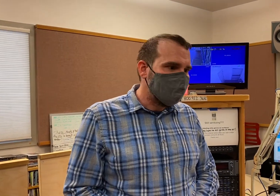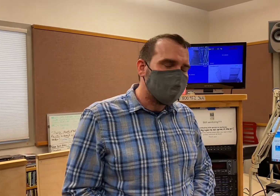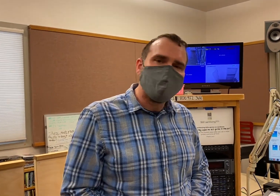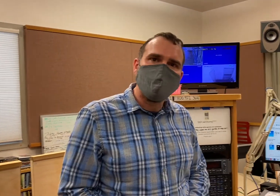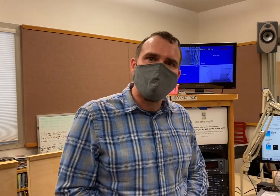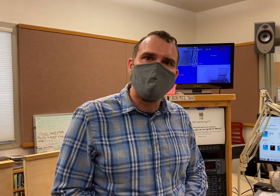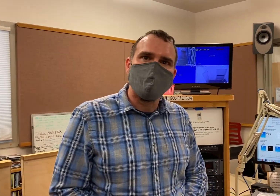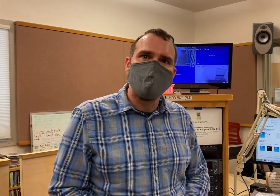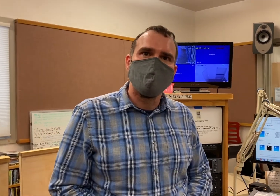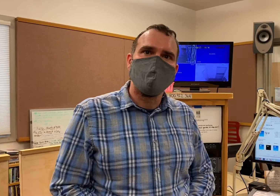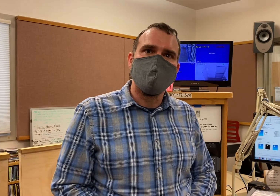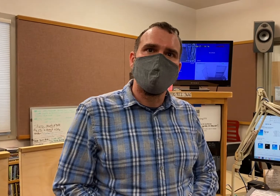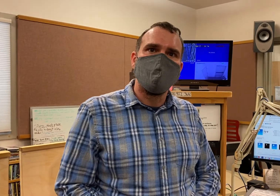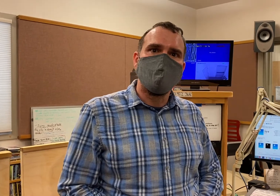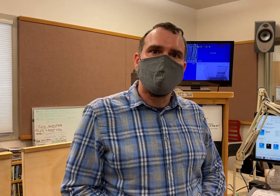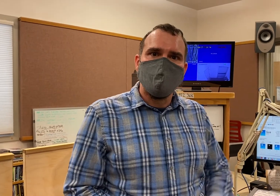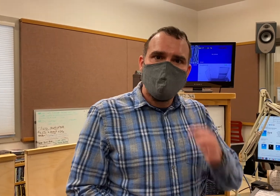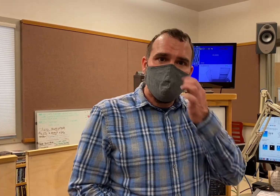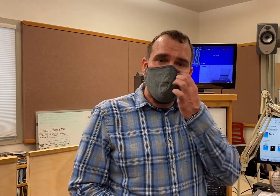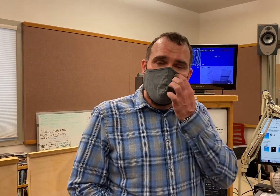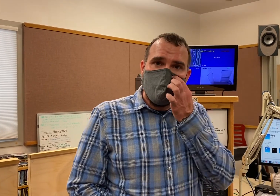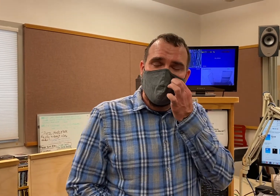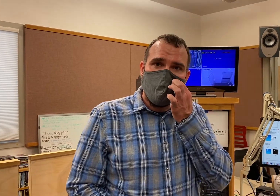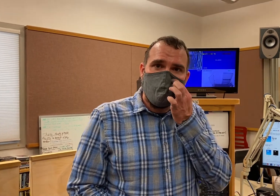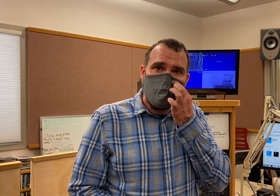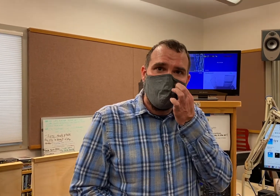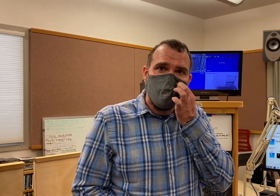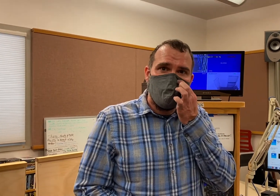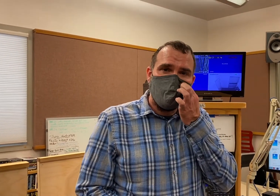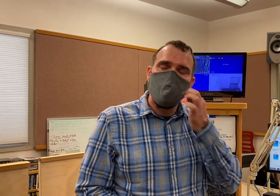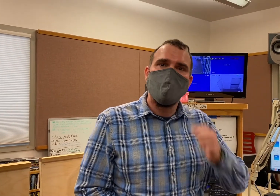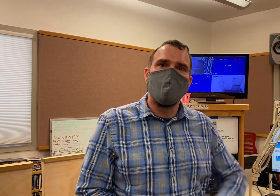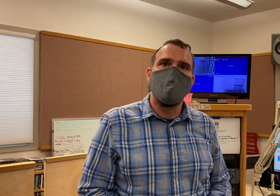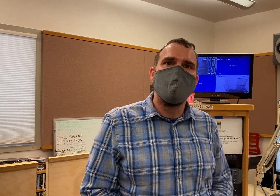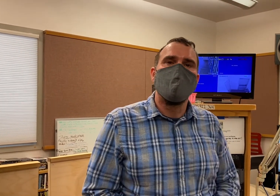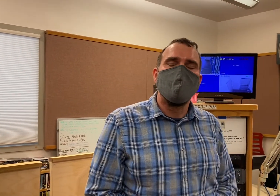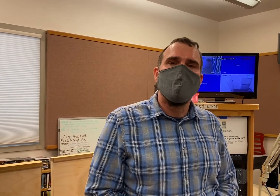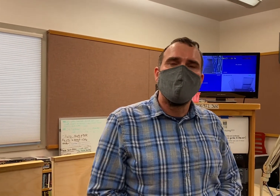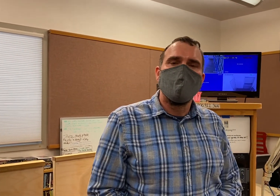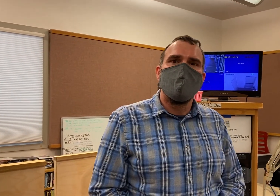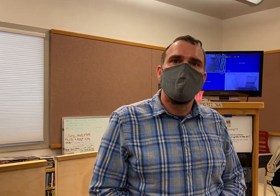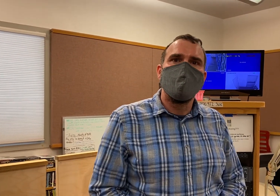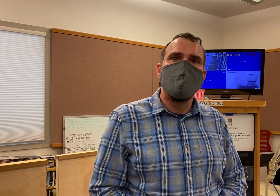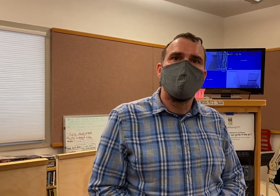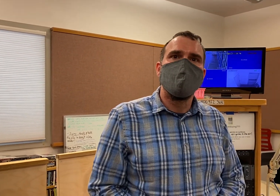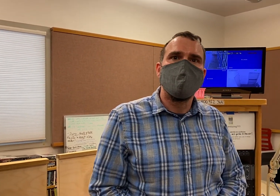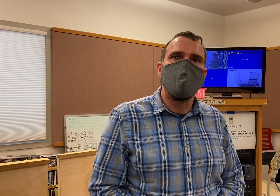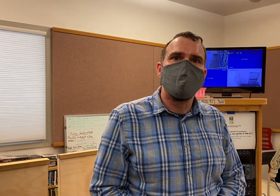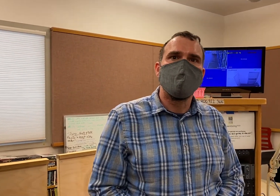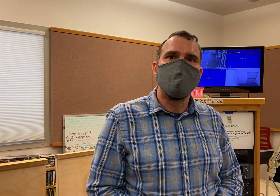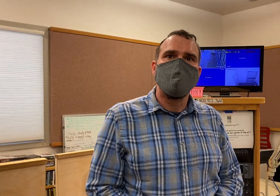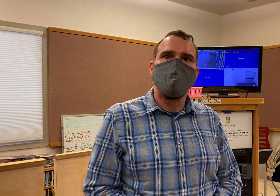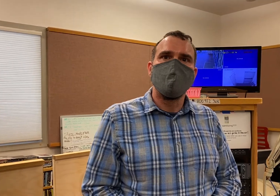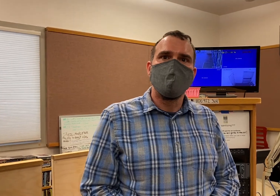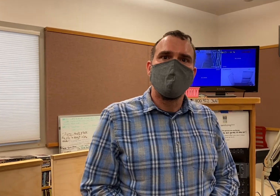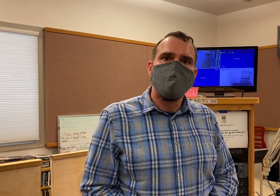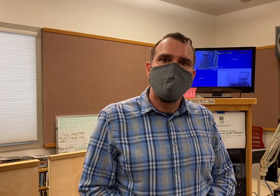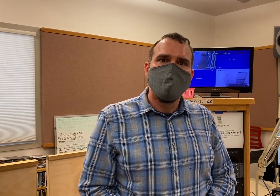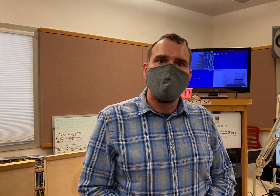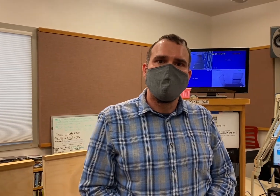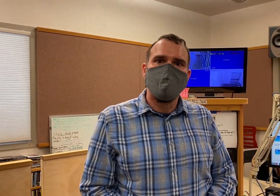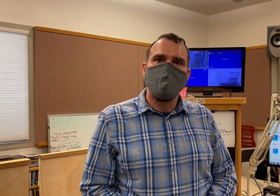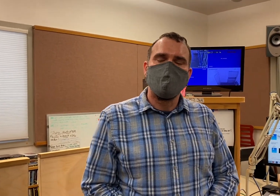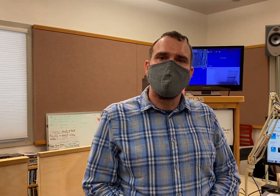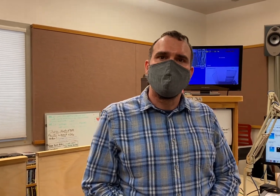Awesome. Cool. Well, and then I'm wondering if you could explain too what the difference between